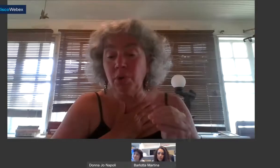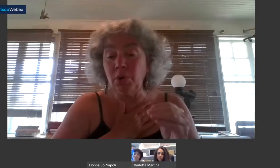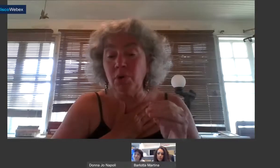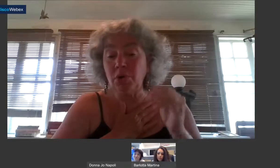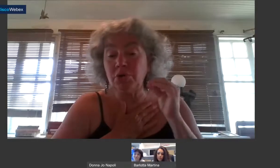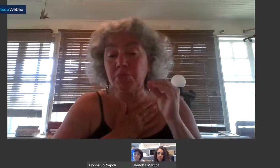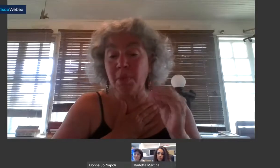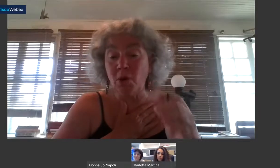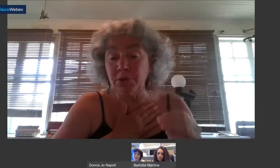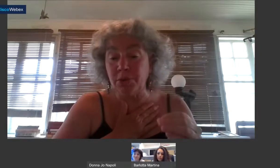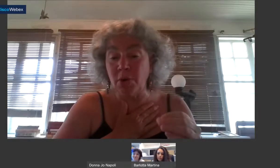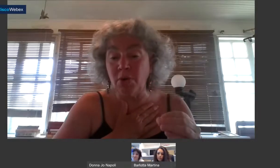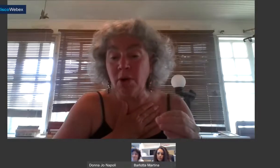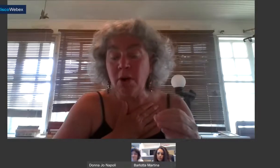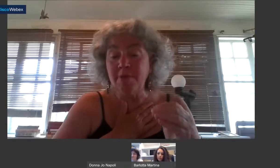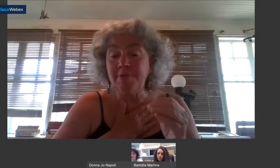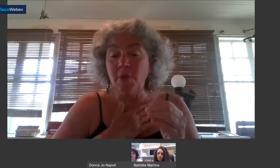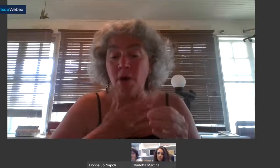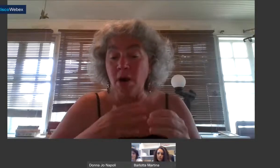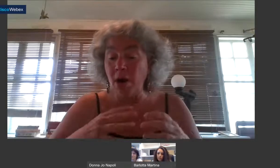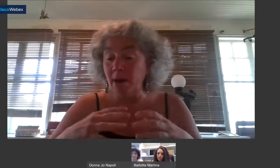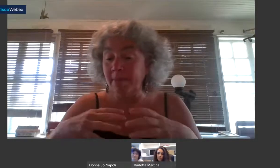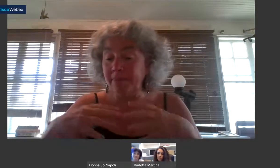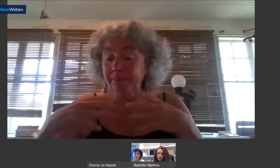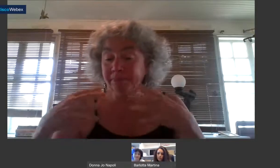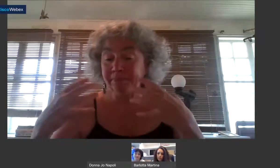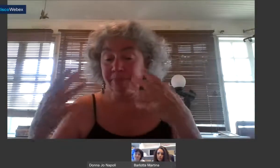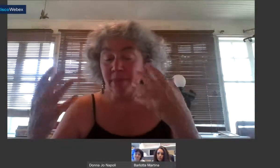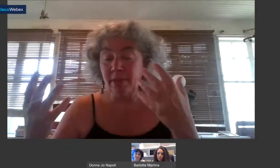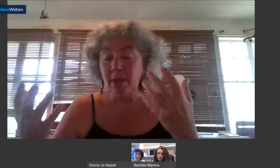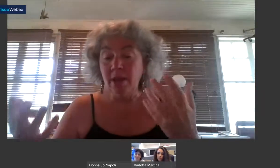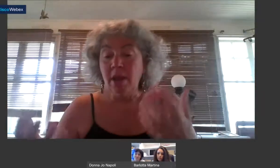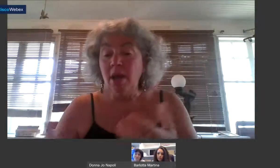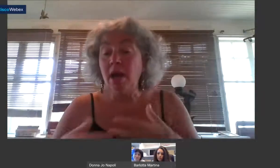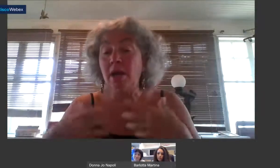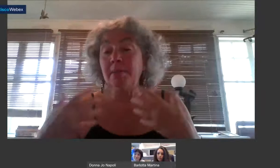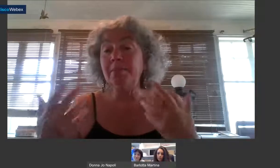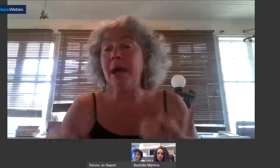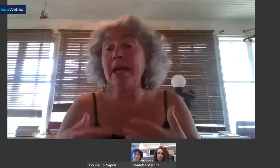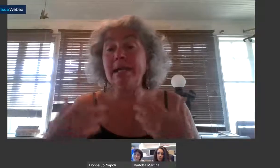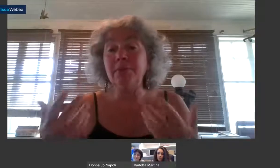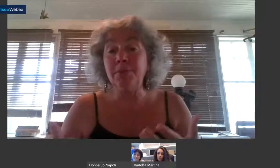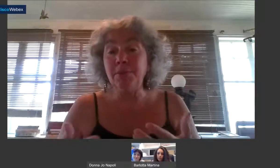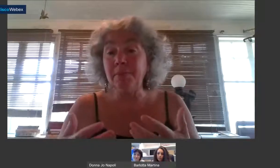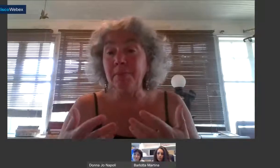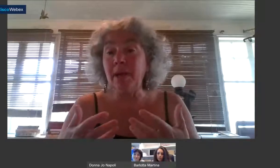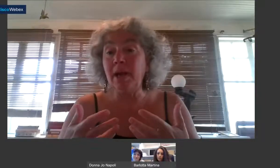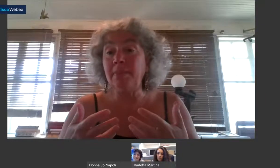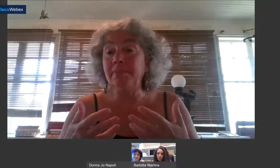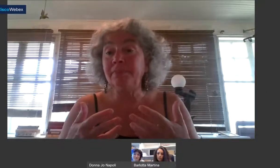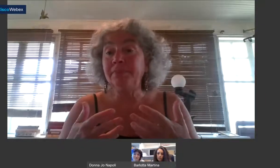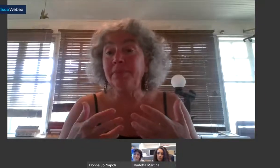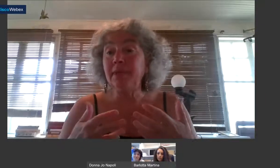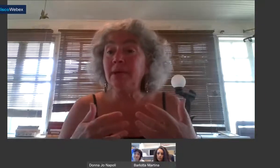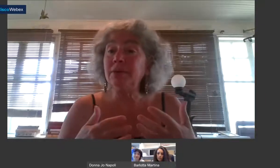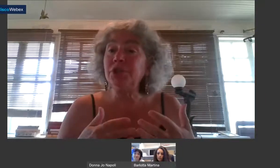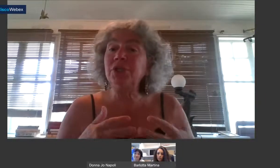word sposo for bride and groom She